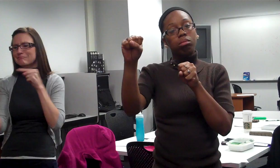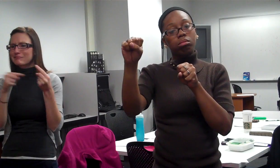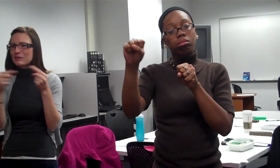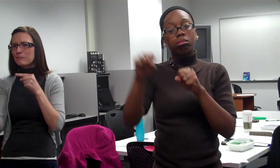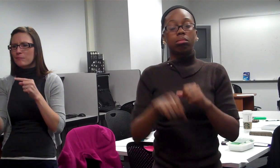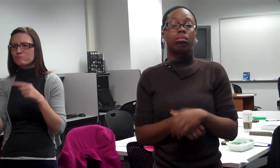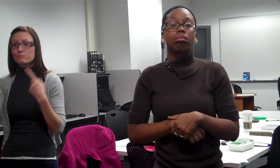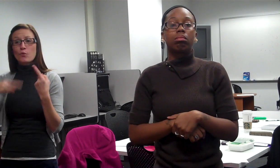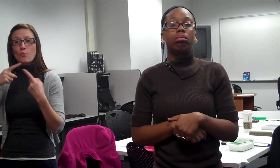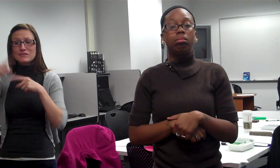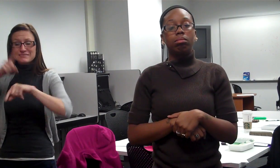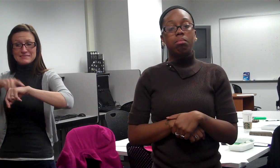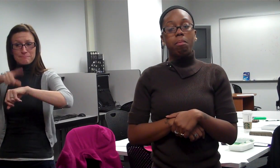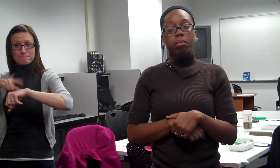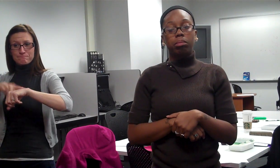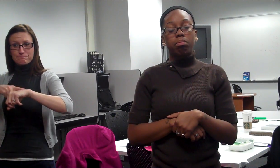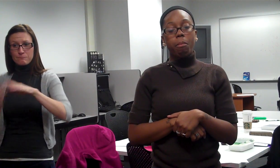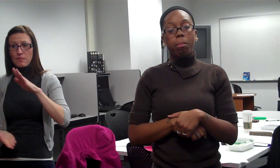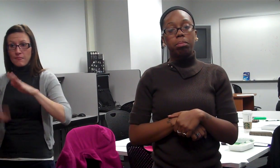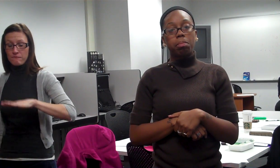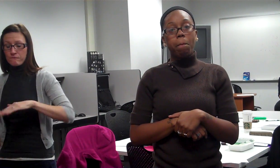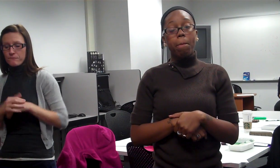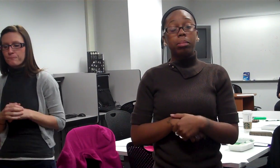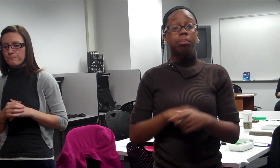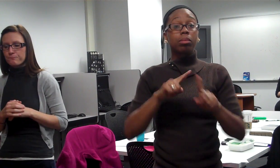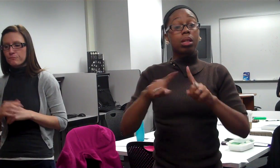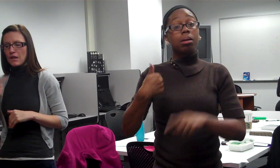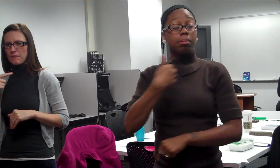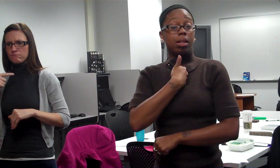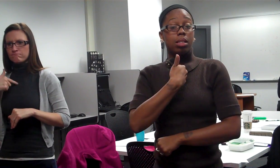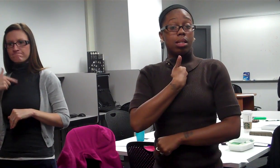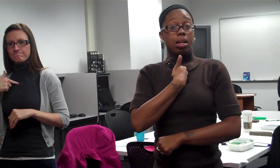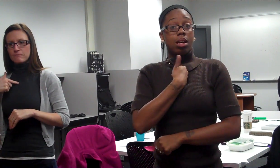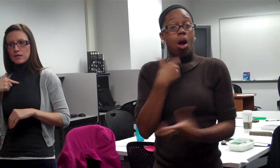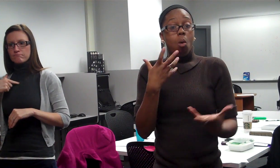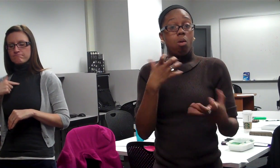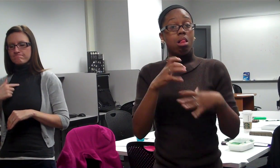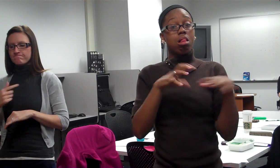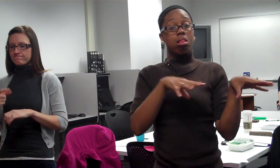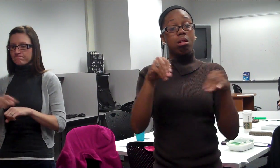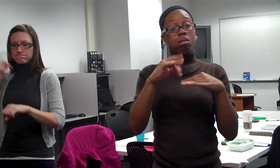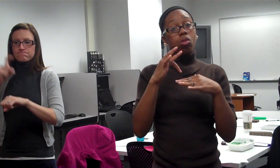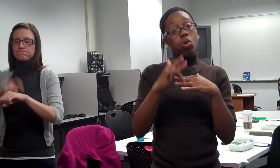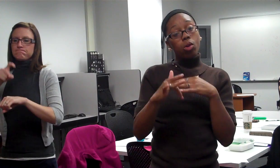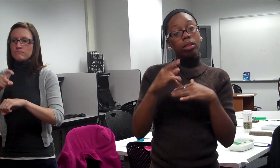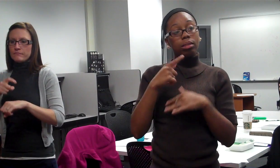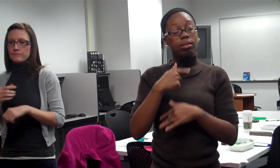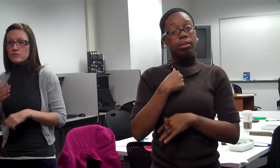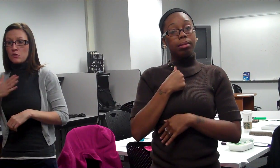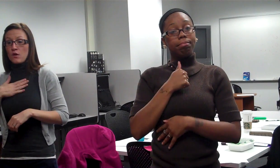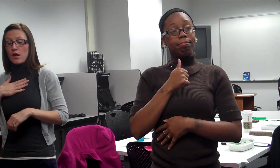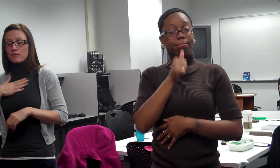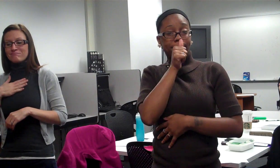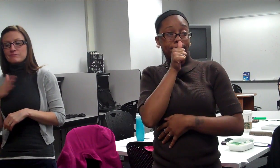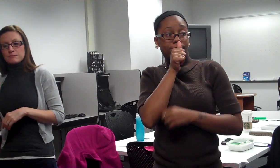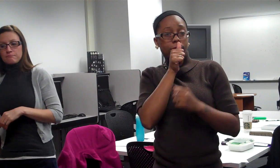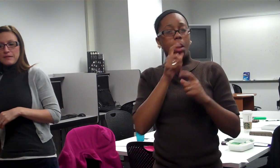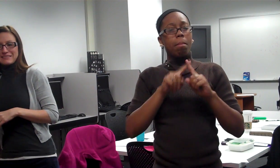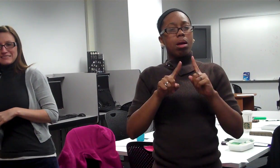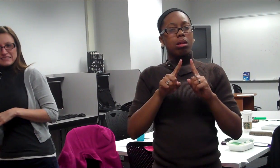Of course, I'm always very punctual and I like to leave extra early, so I was siding with my dad that we should leave the